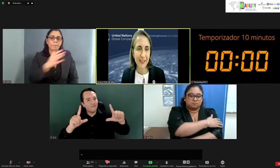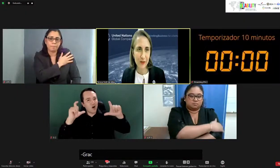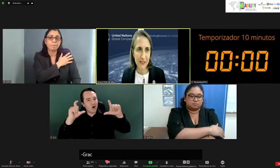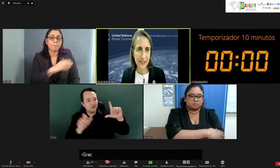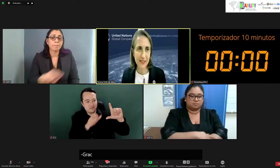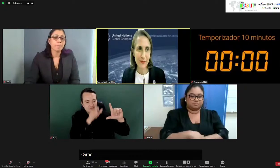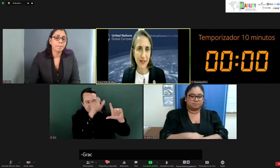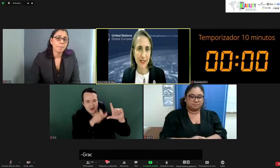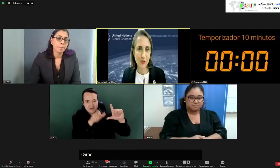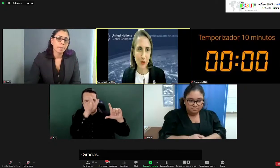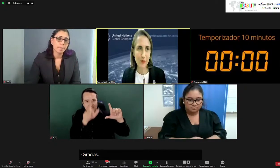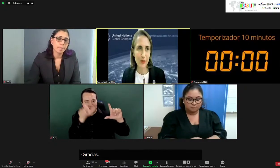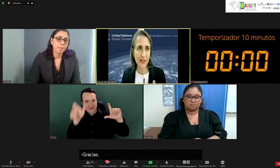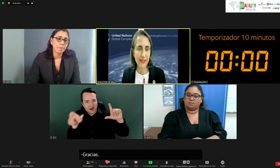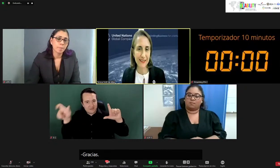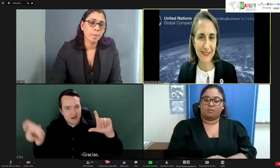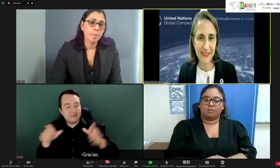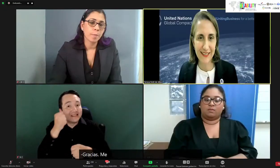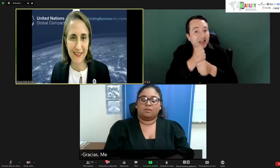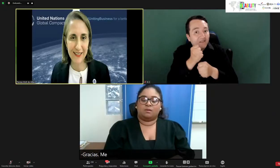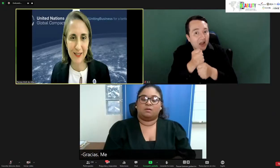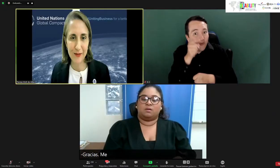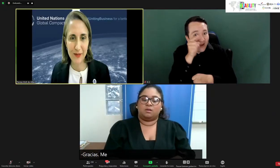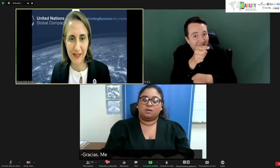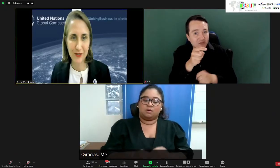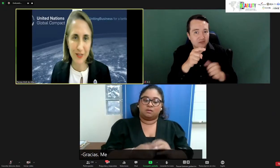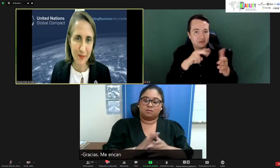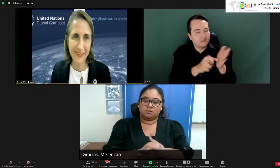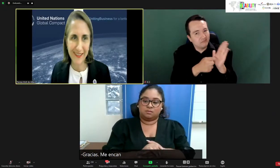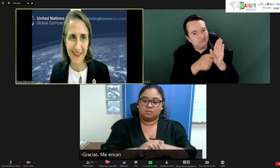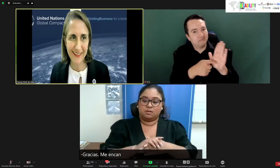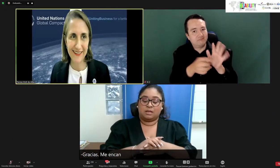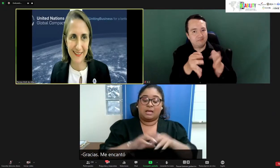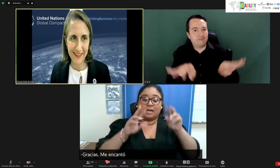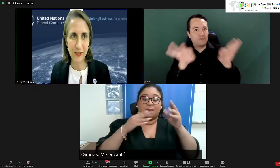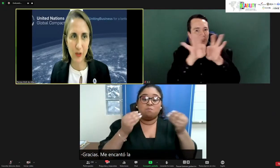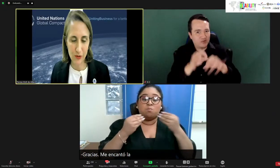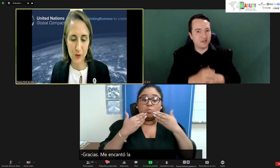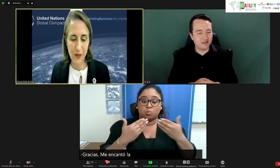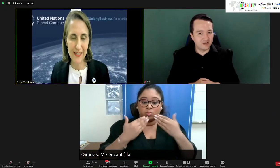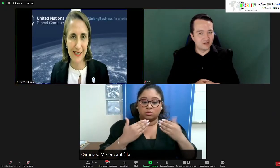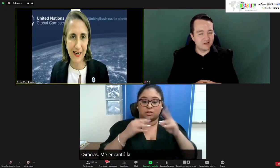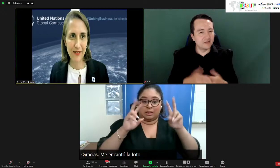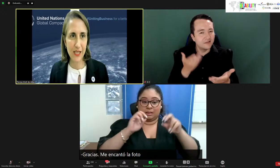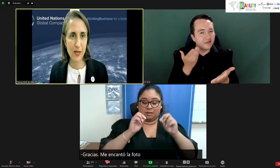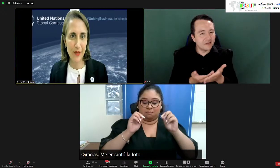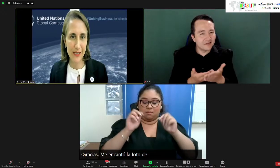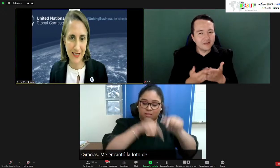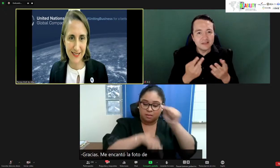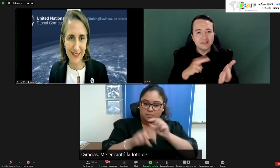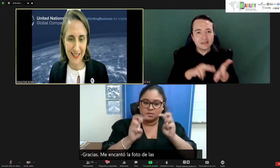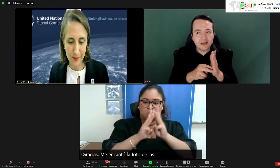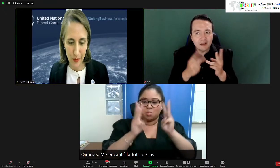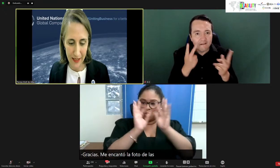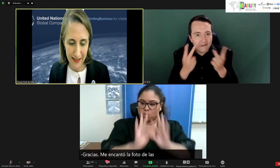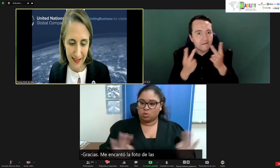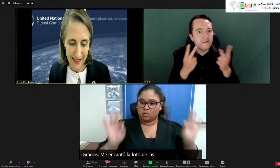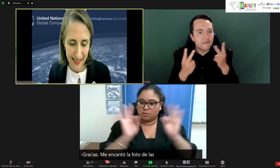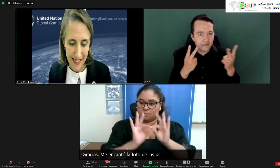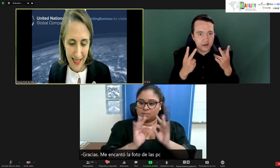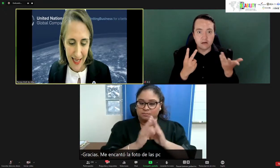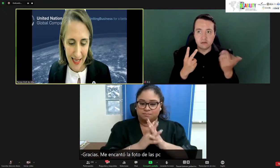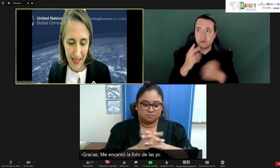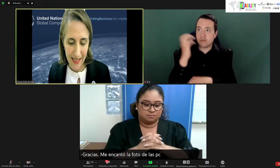working in emblem companies everything these images are important and they are